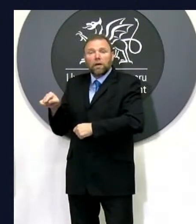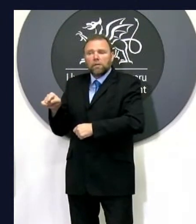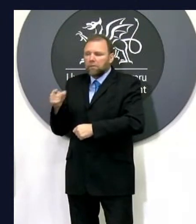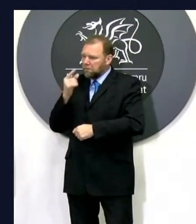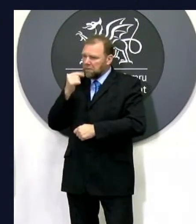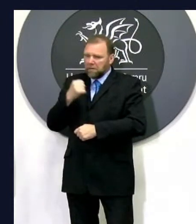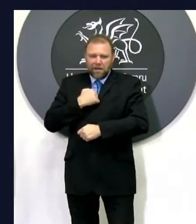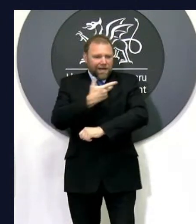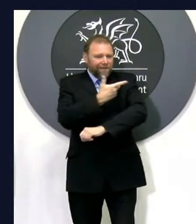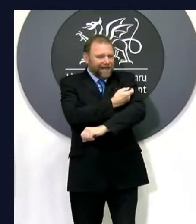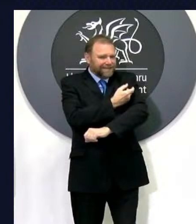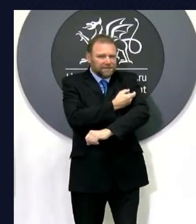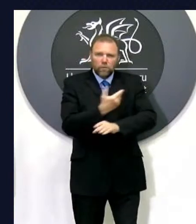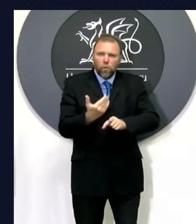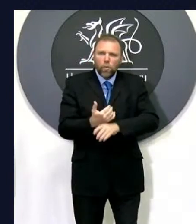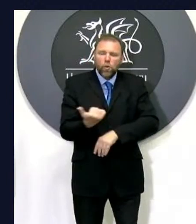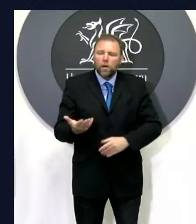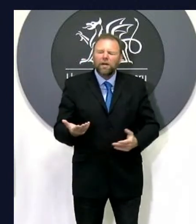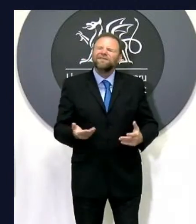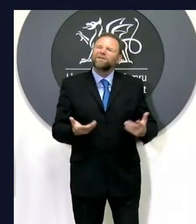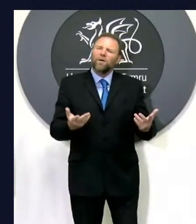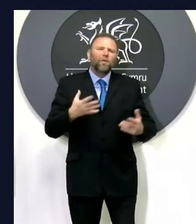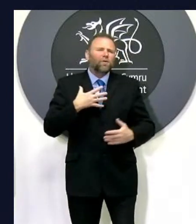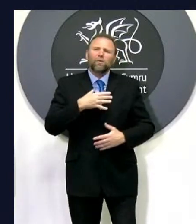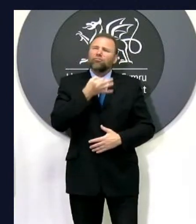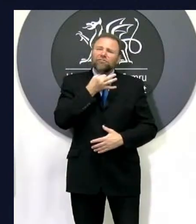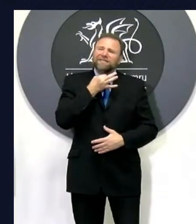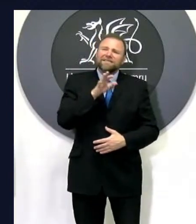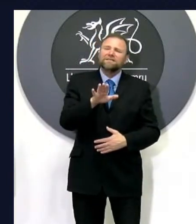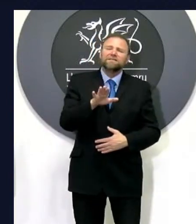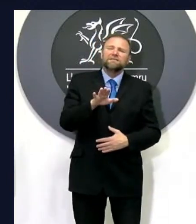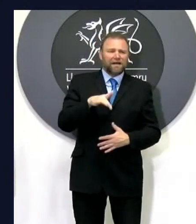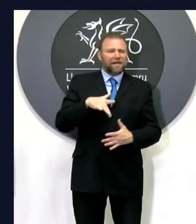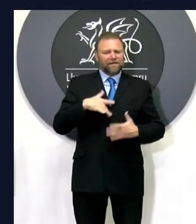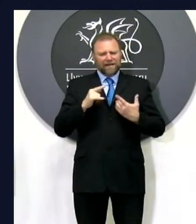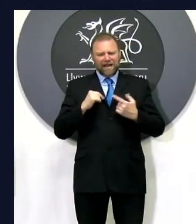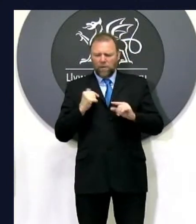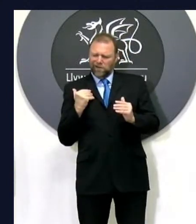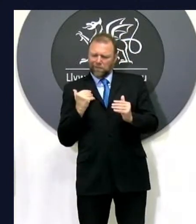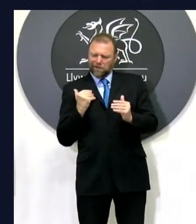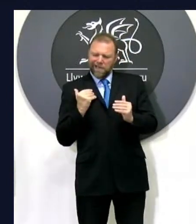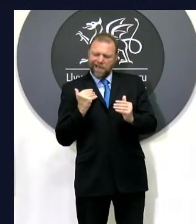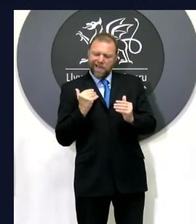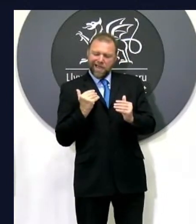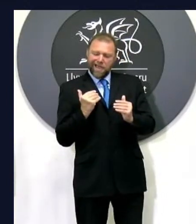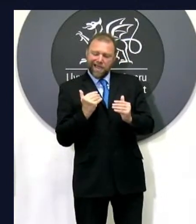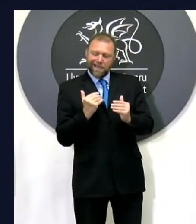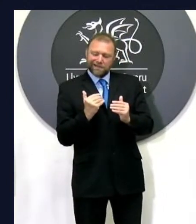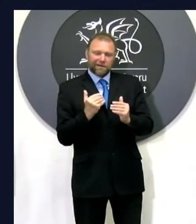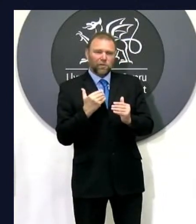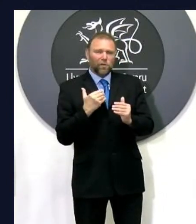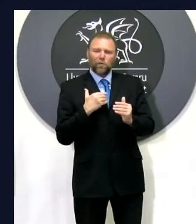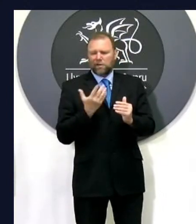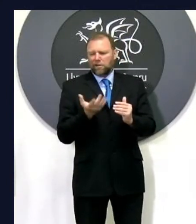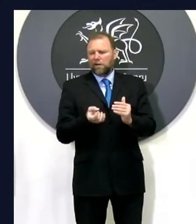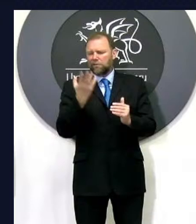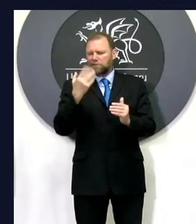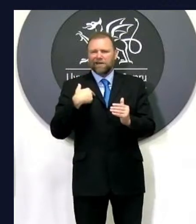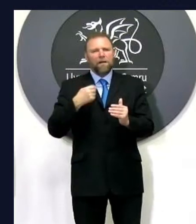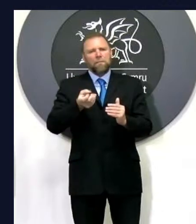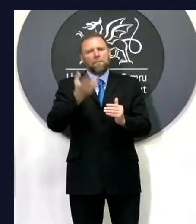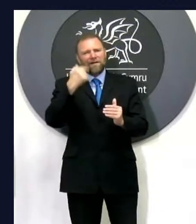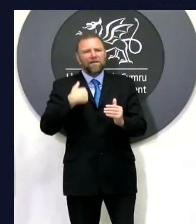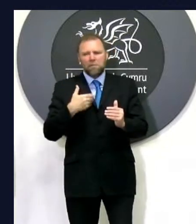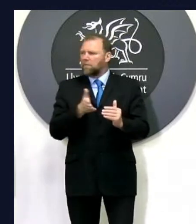vaccines. And we don't want to risk that. We don't want to throw this away at the last hurdle. So we need to be very cautious about that issue of